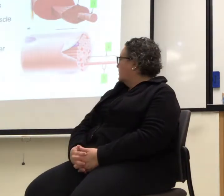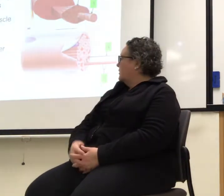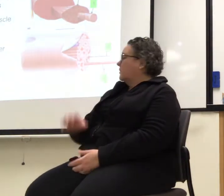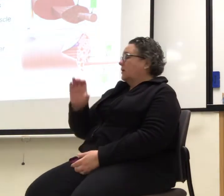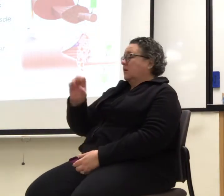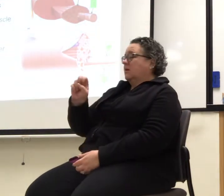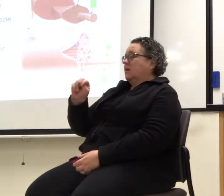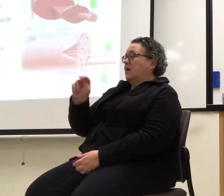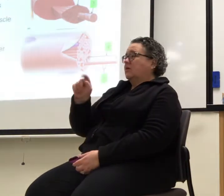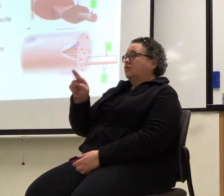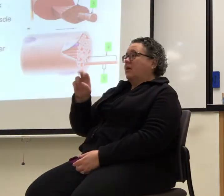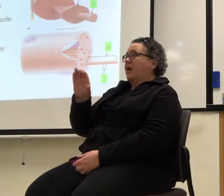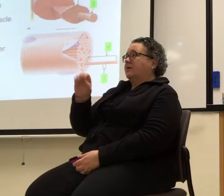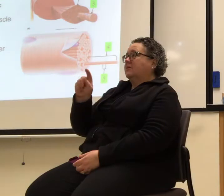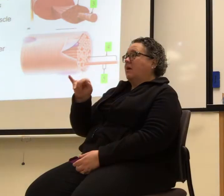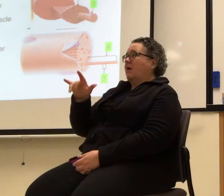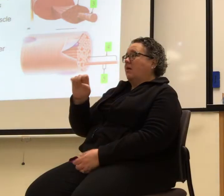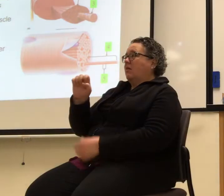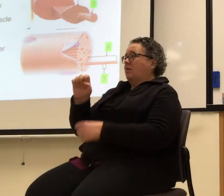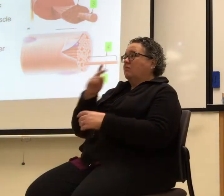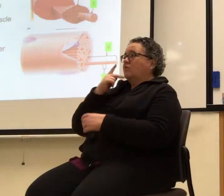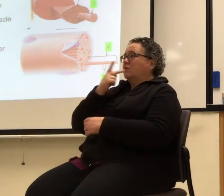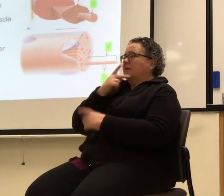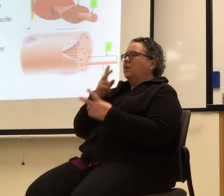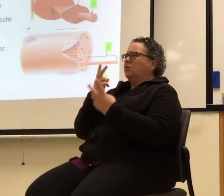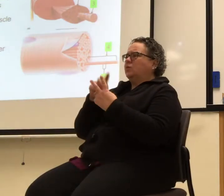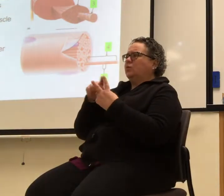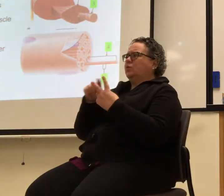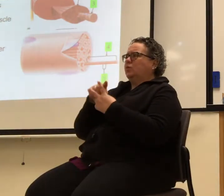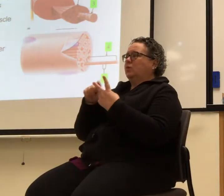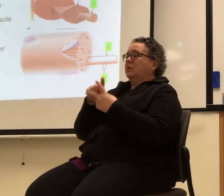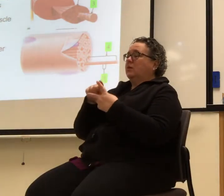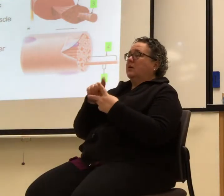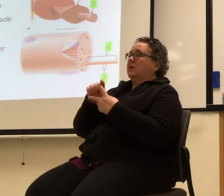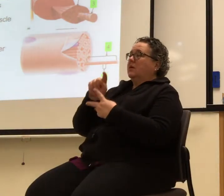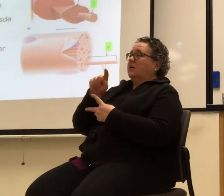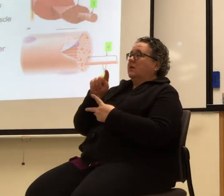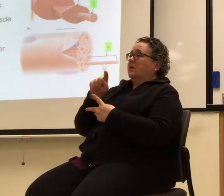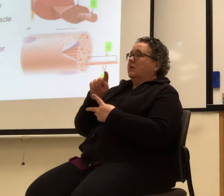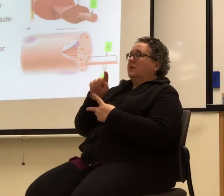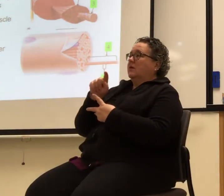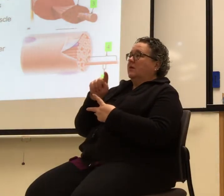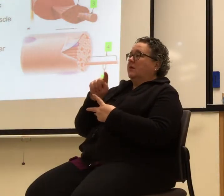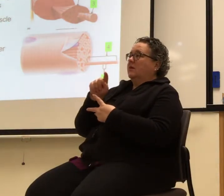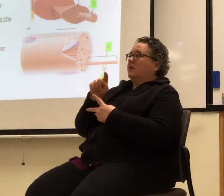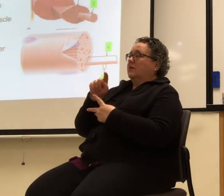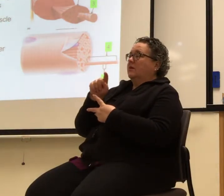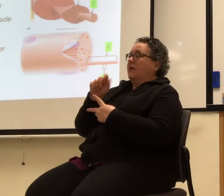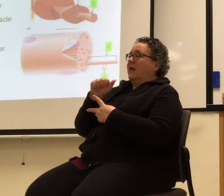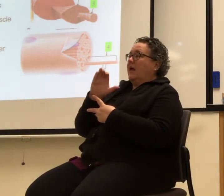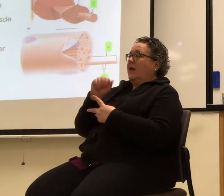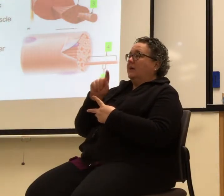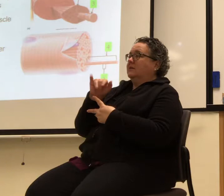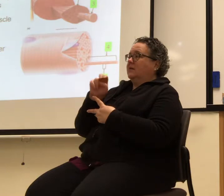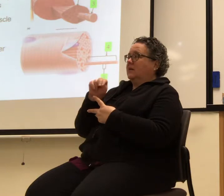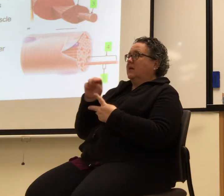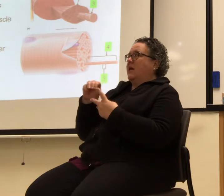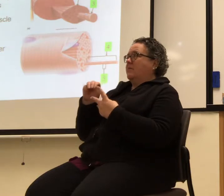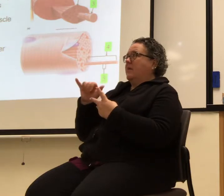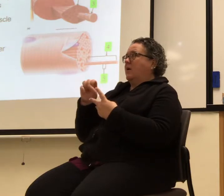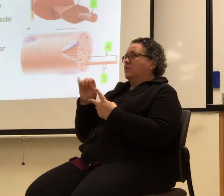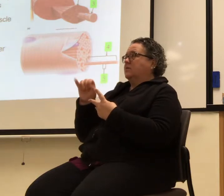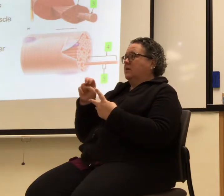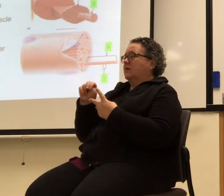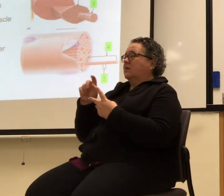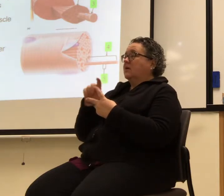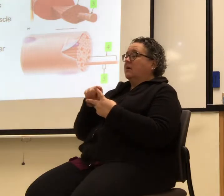Contractile proteins, there's 2 main ones we'll talk about, actin and myosin. They're filaments, okay? They're thick and thin